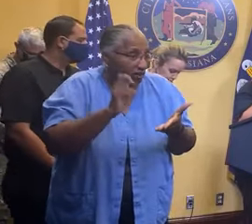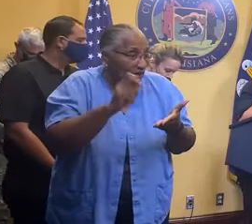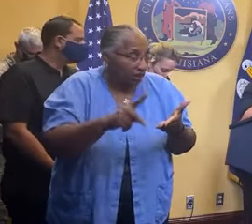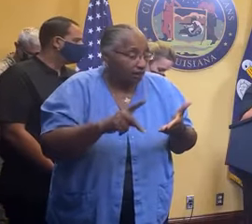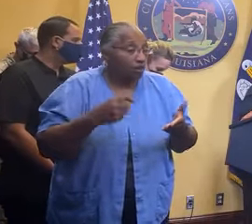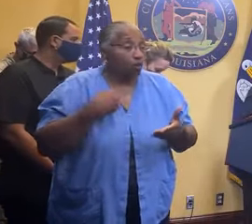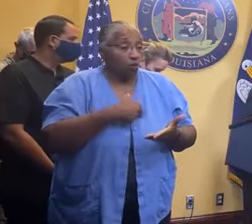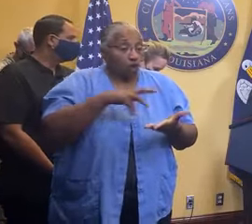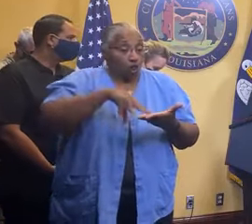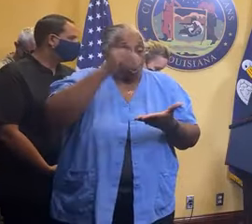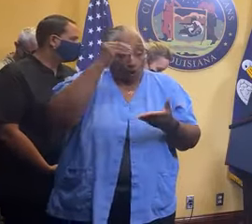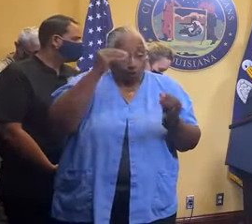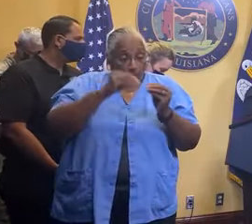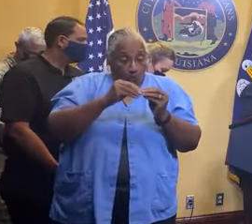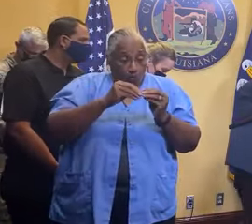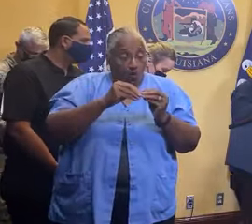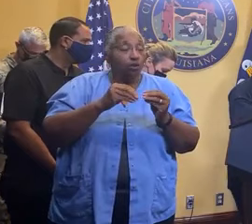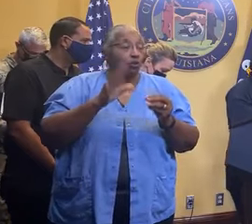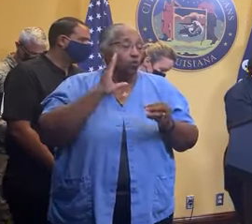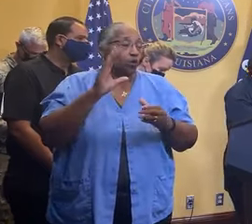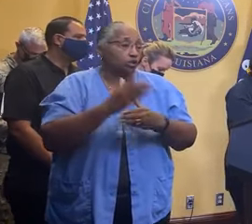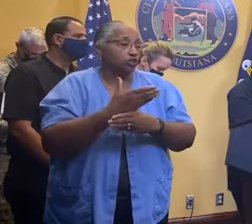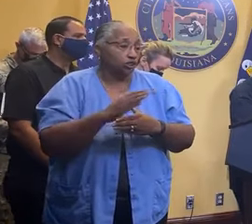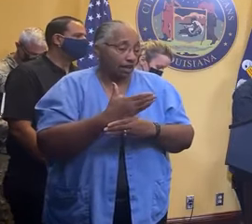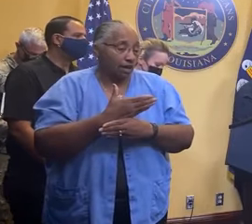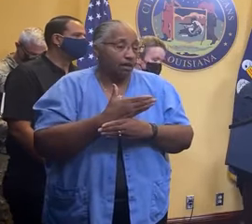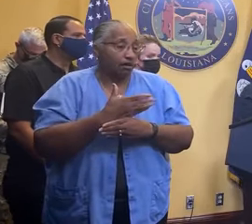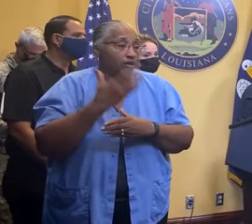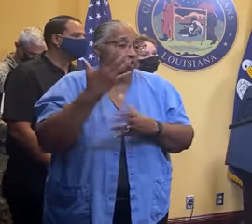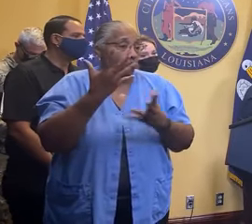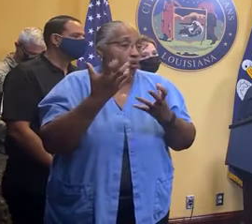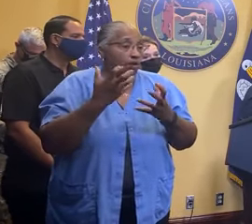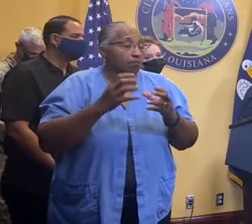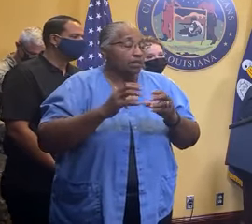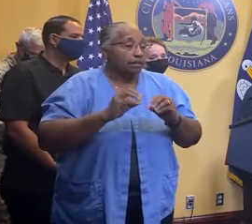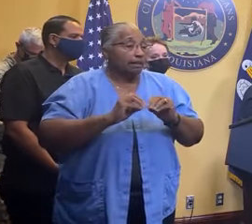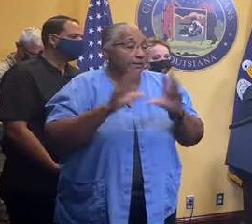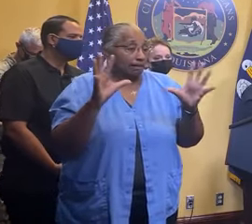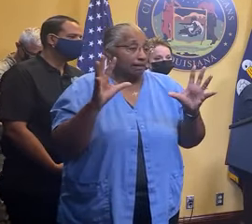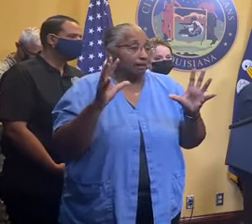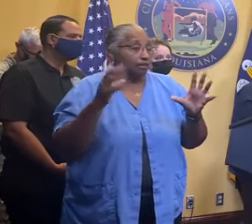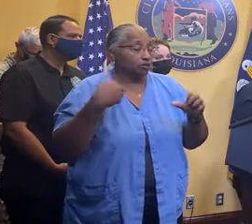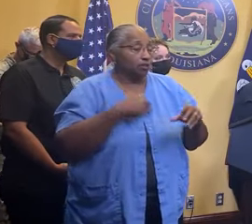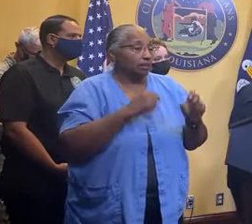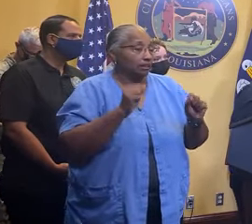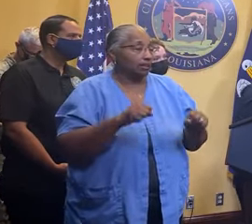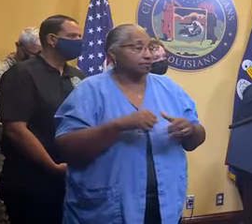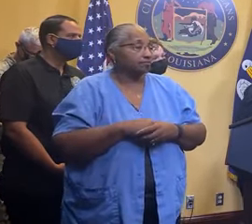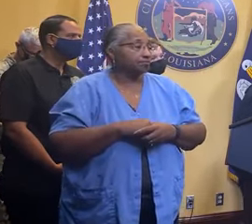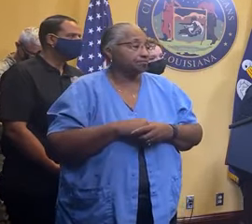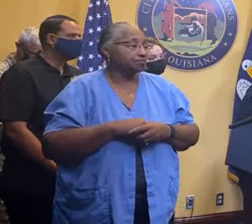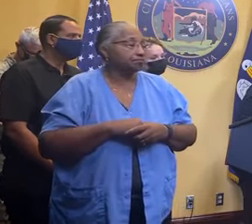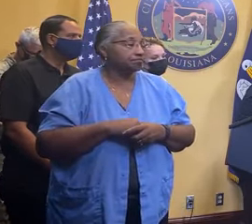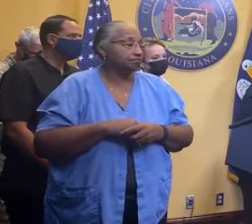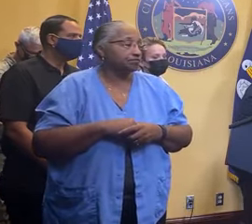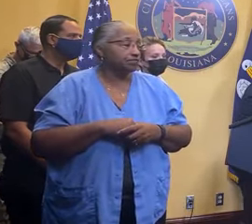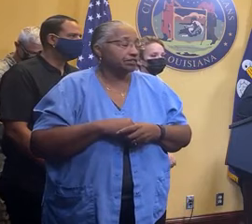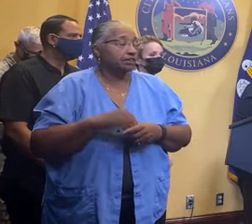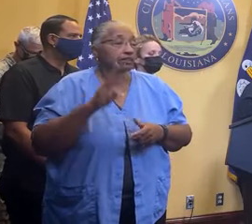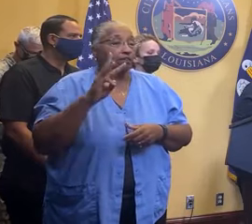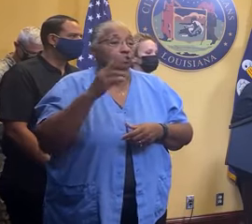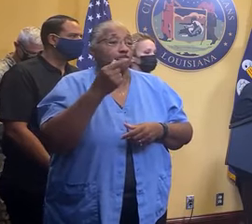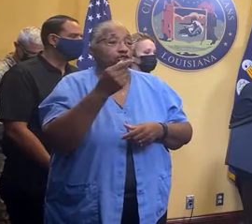more, we will share. Right? Be as transparent as we need to be, because that's how we are. Next question, Peyton Tris,